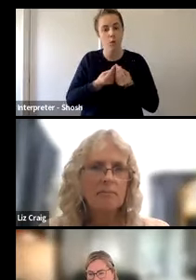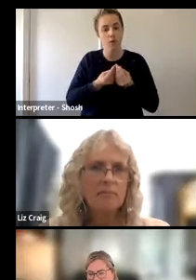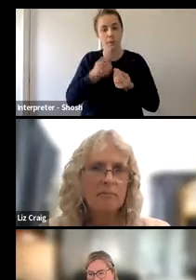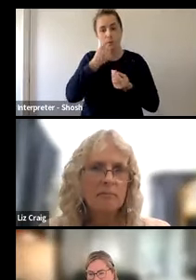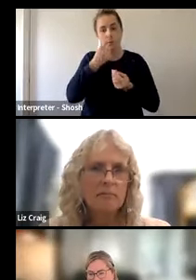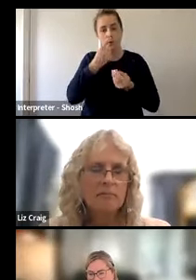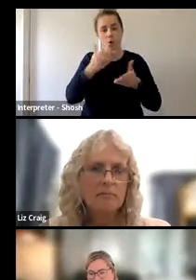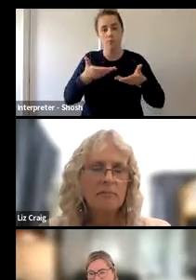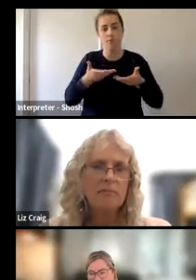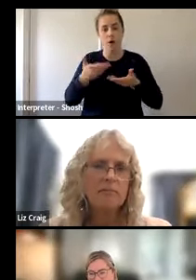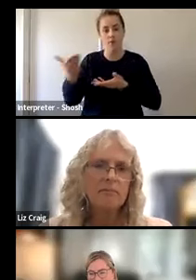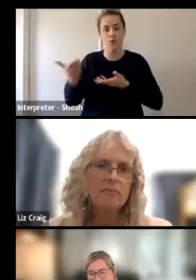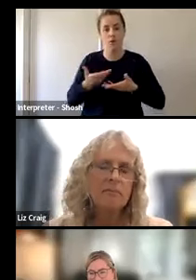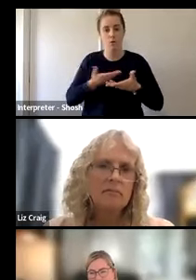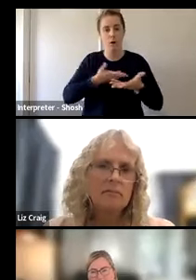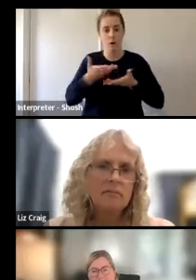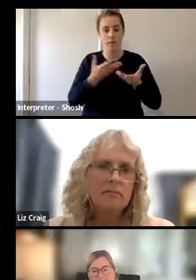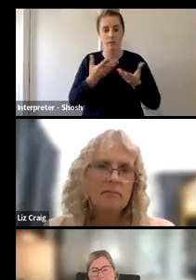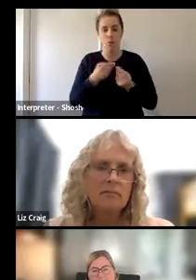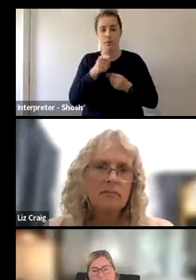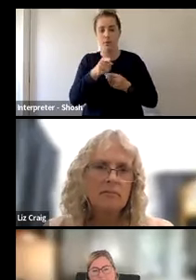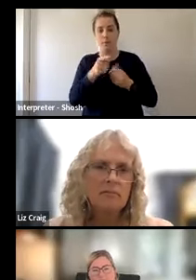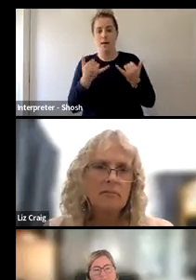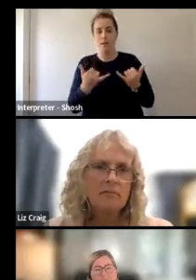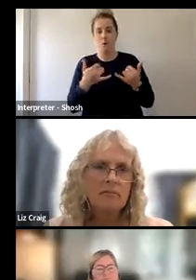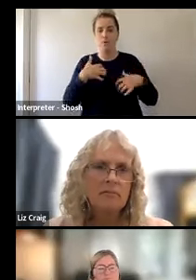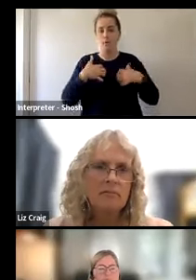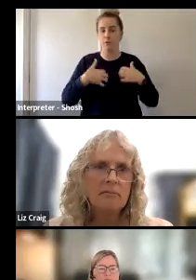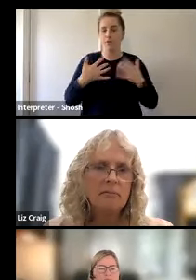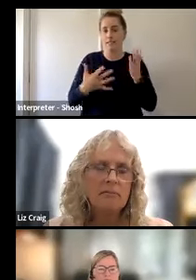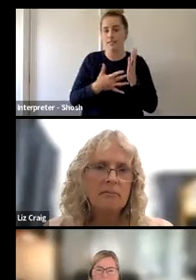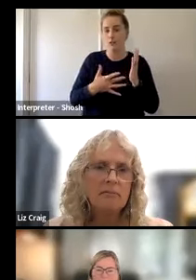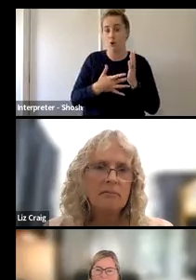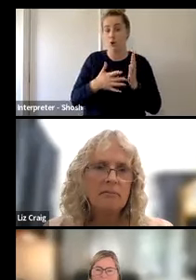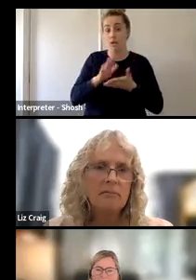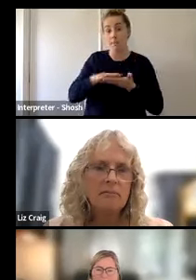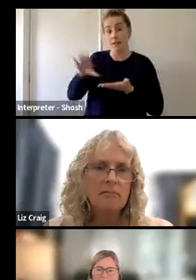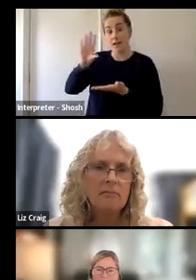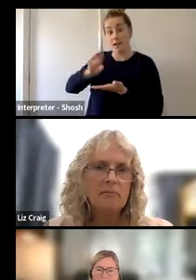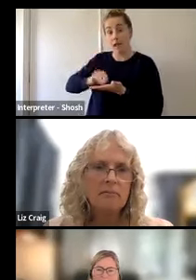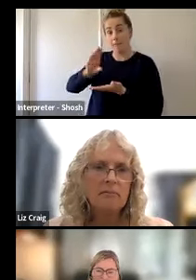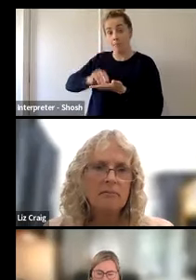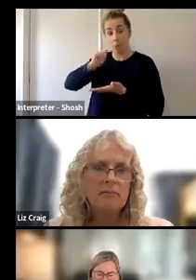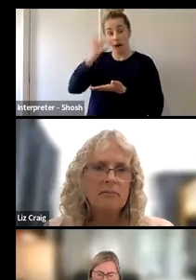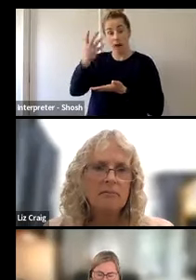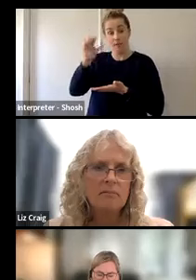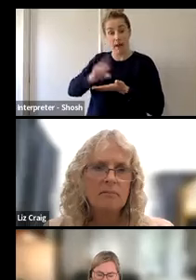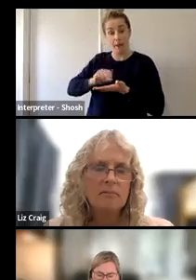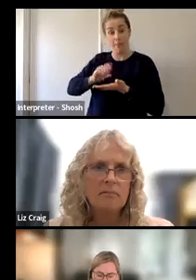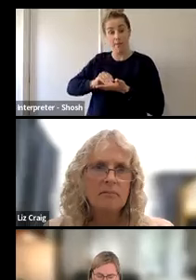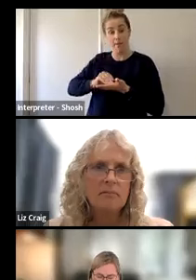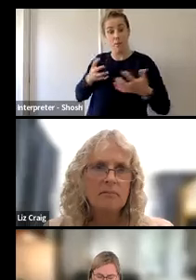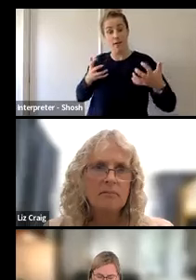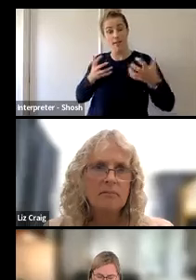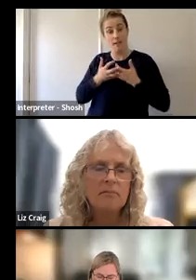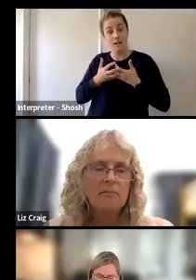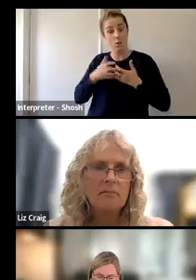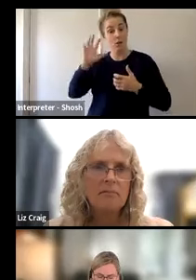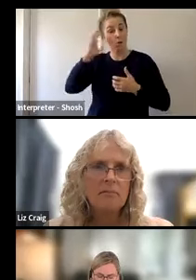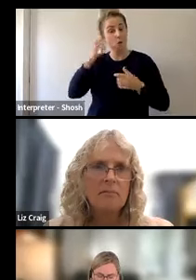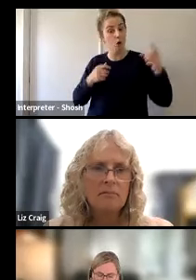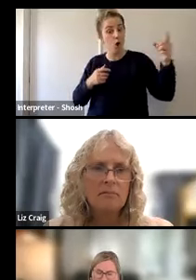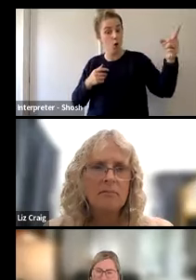who provide the service, and that's effectively an app that syncs with the audio